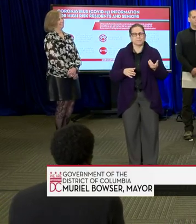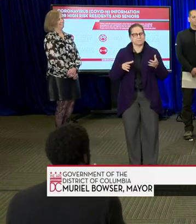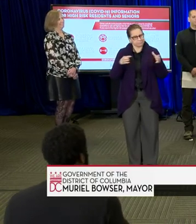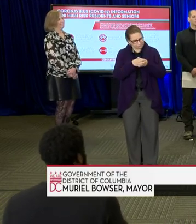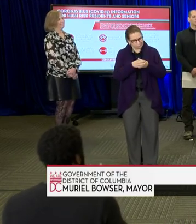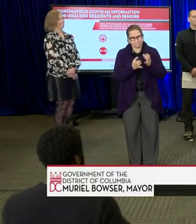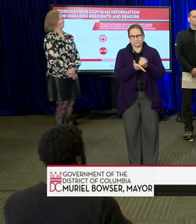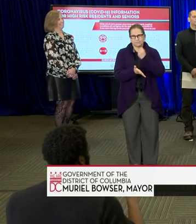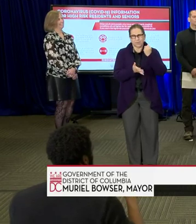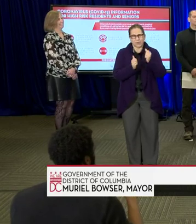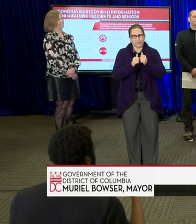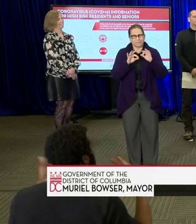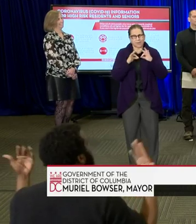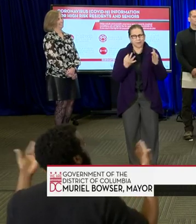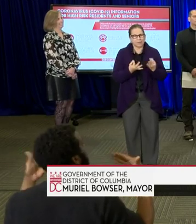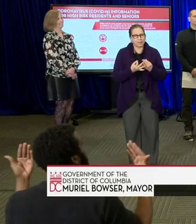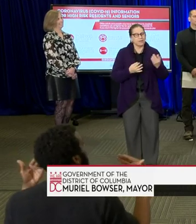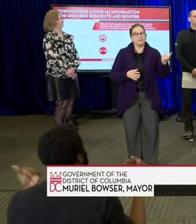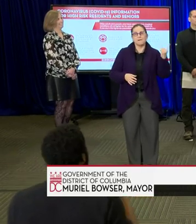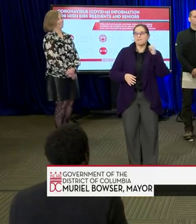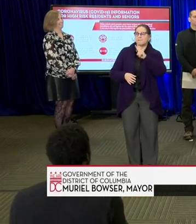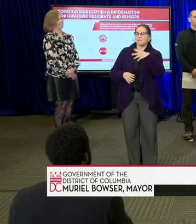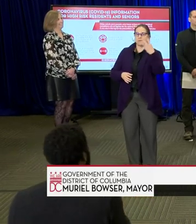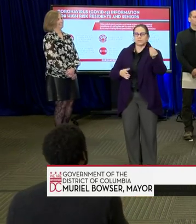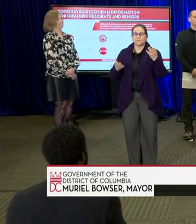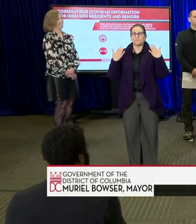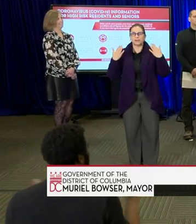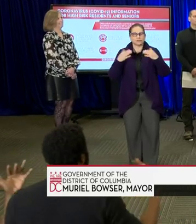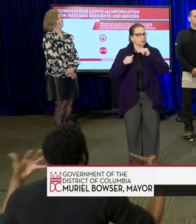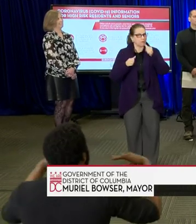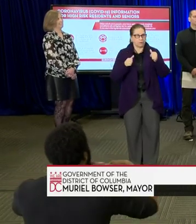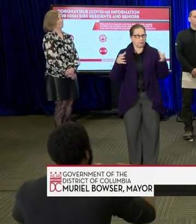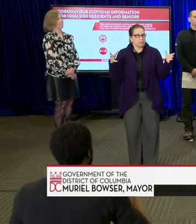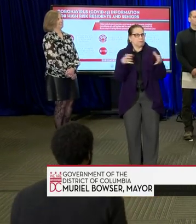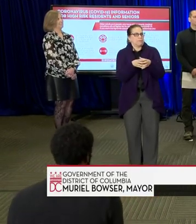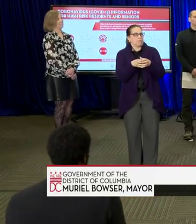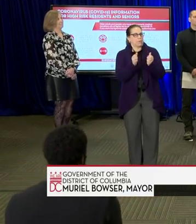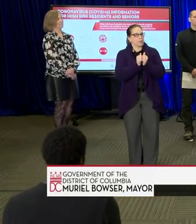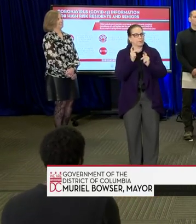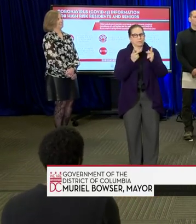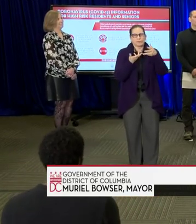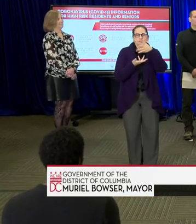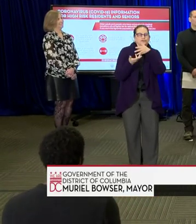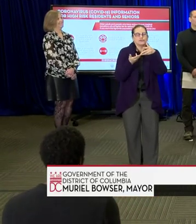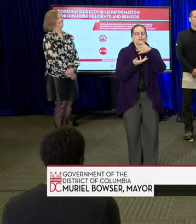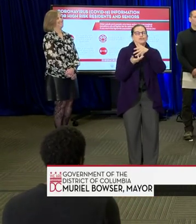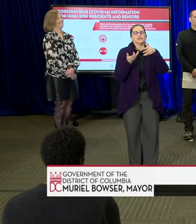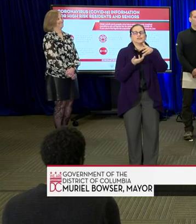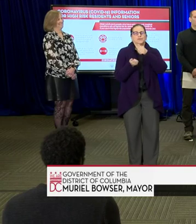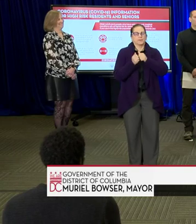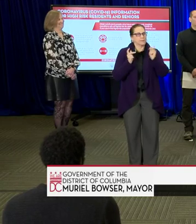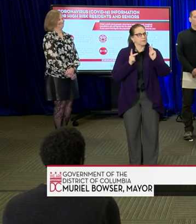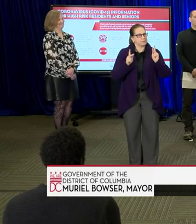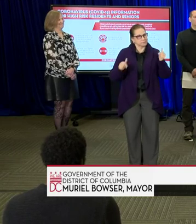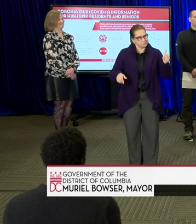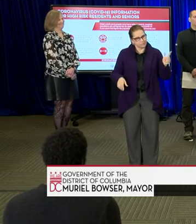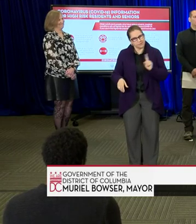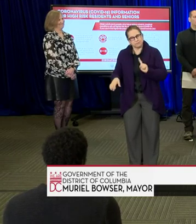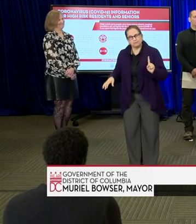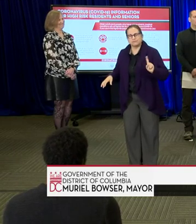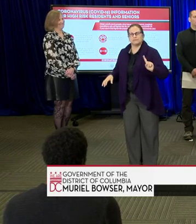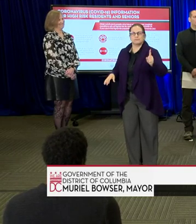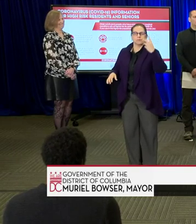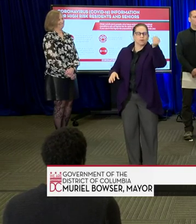tidal basin, even though anybody who's familiar with the tidal basin knows that there's not a gate. There's not a fence all around